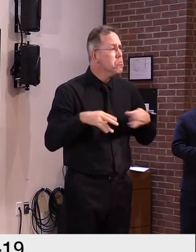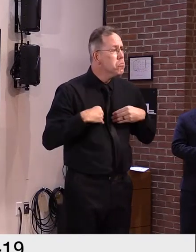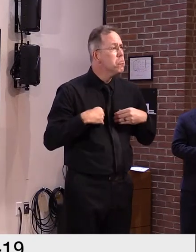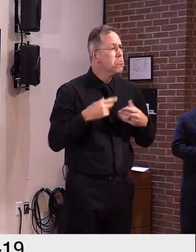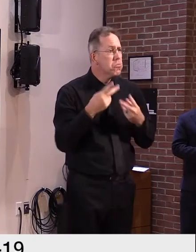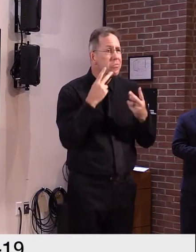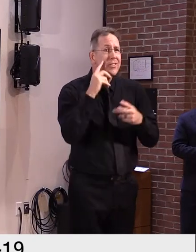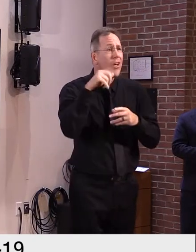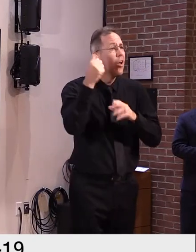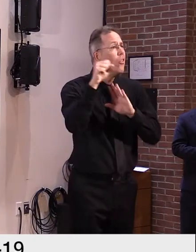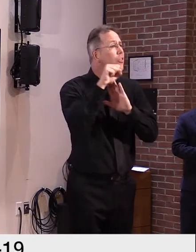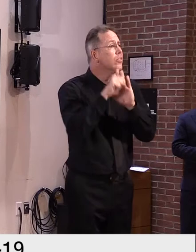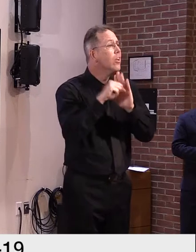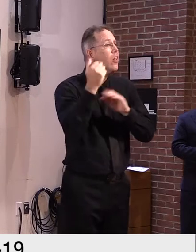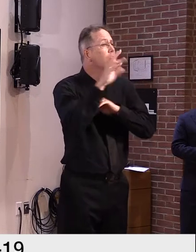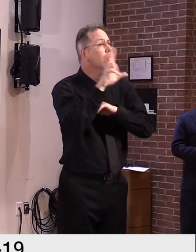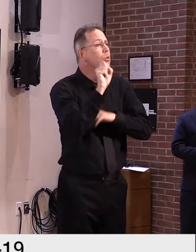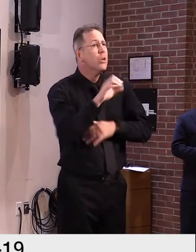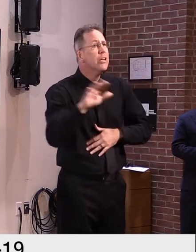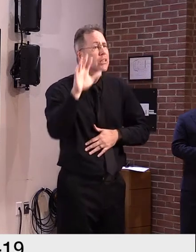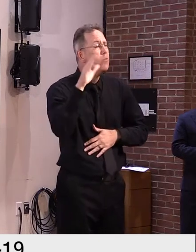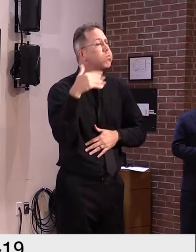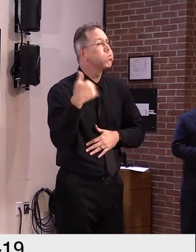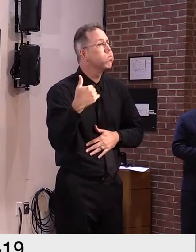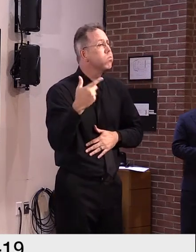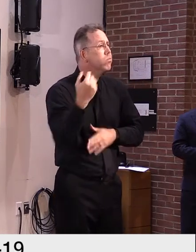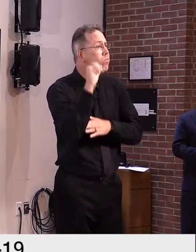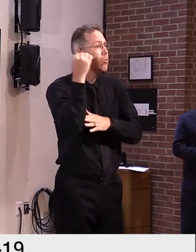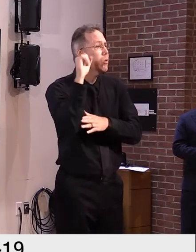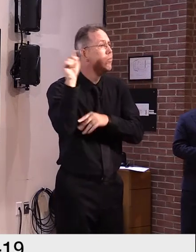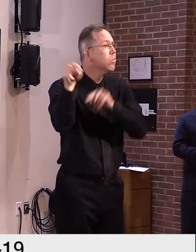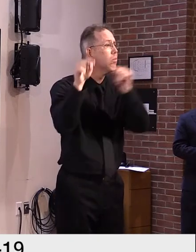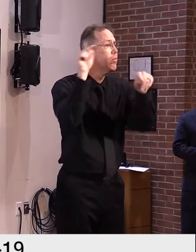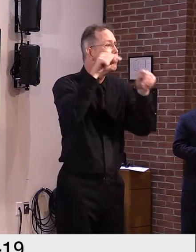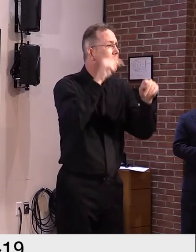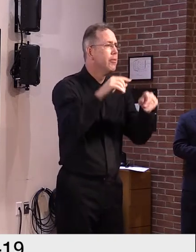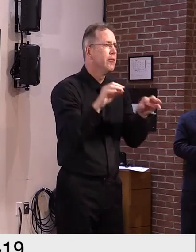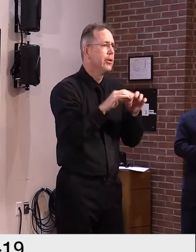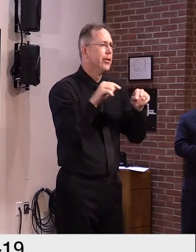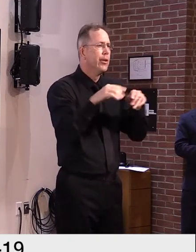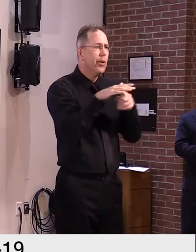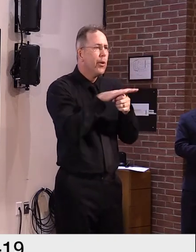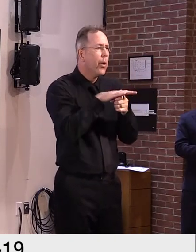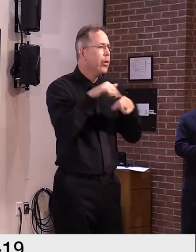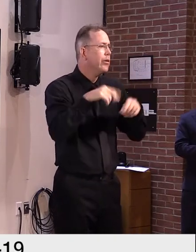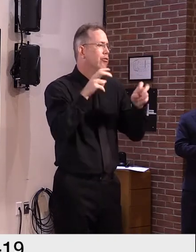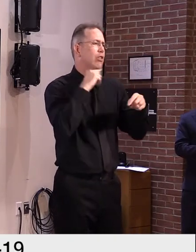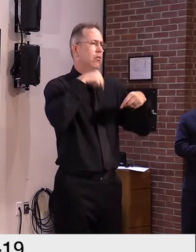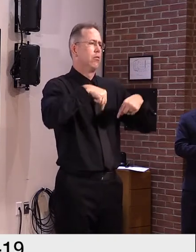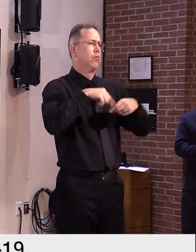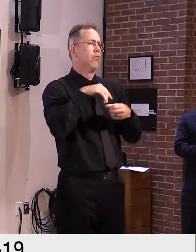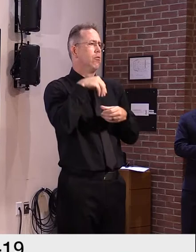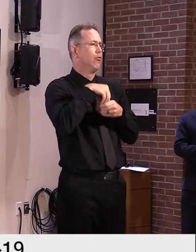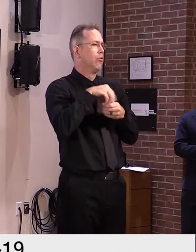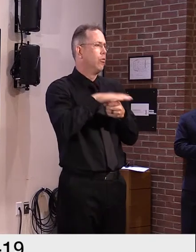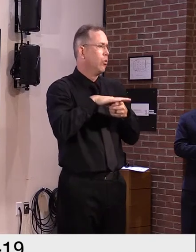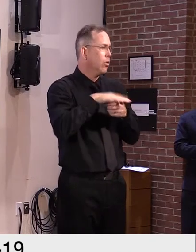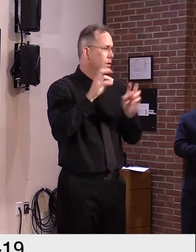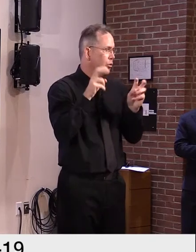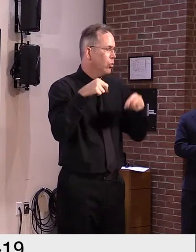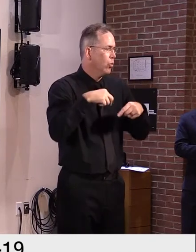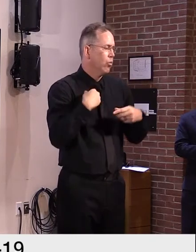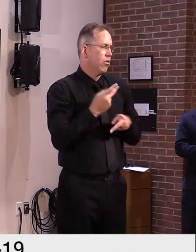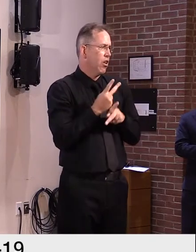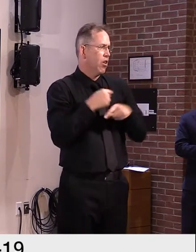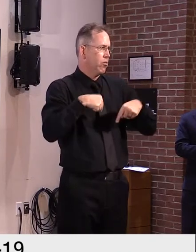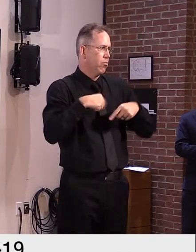comparison. I think it's more of a, again, a local issue, and I know the city council will have to deal with it in any way that they think